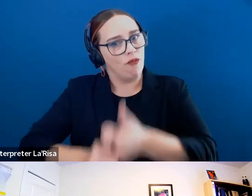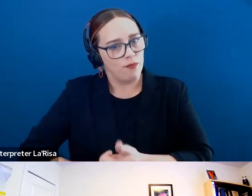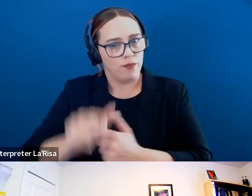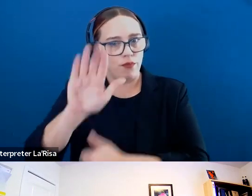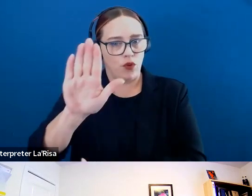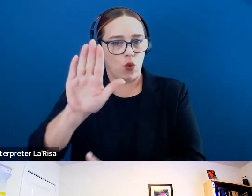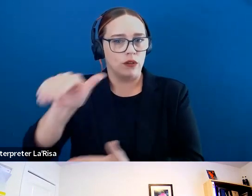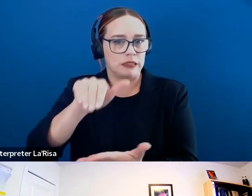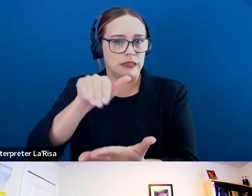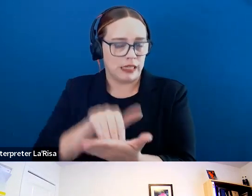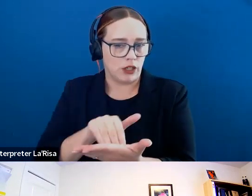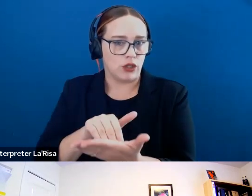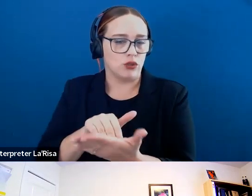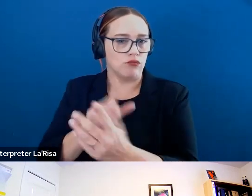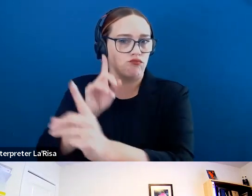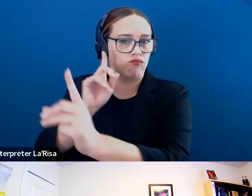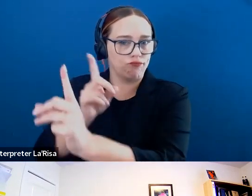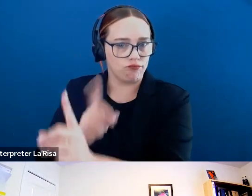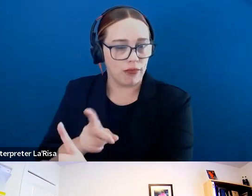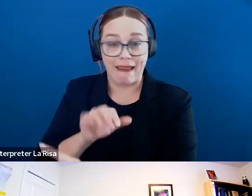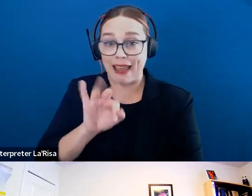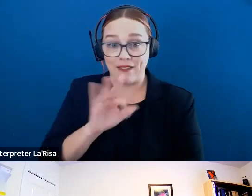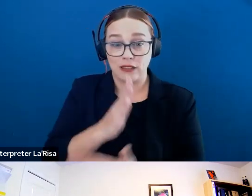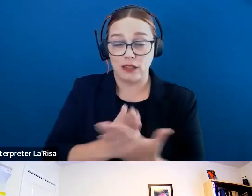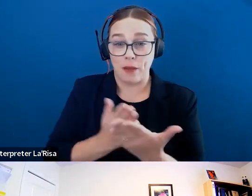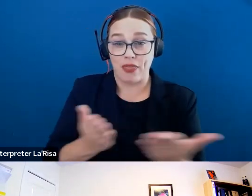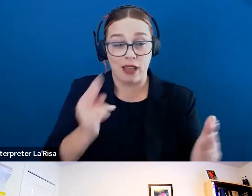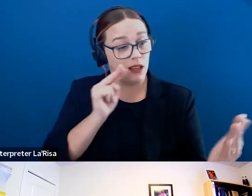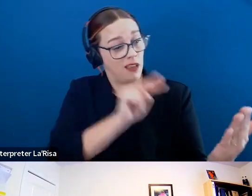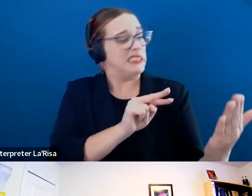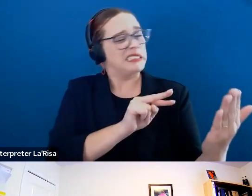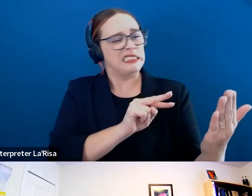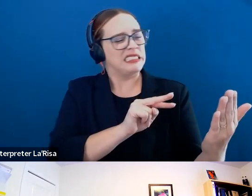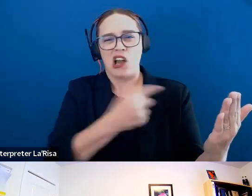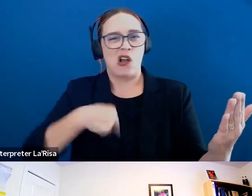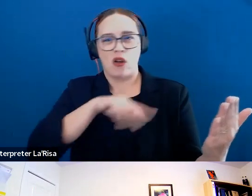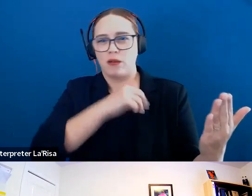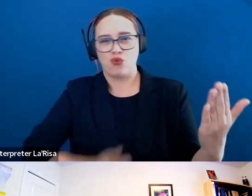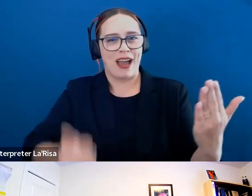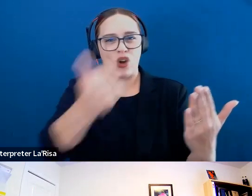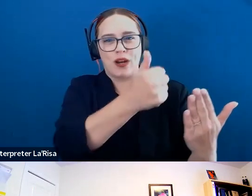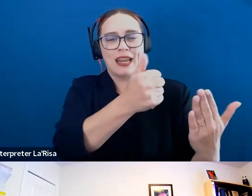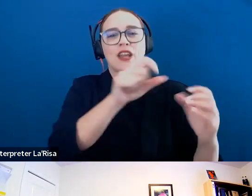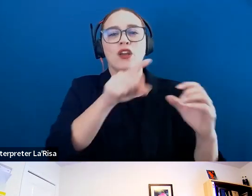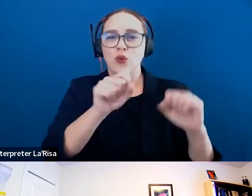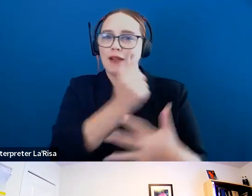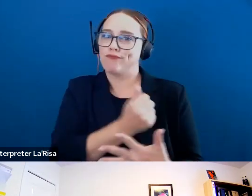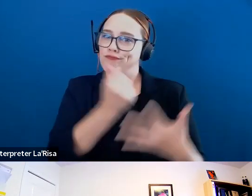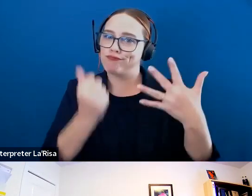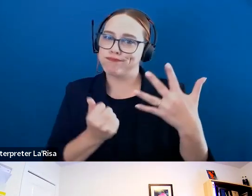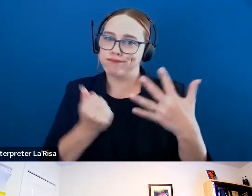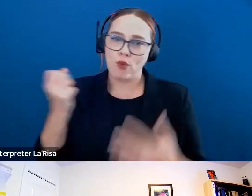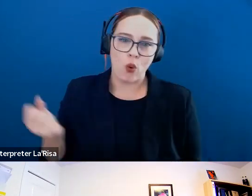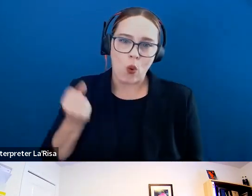immediate priorities, you can always put them on the back burner. Because looking at this whole tool, if you look at this particular